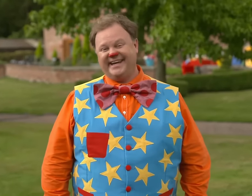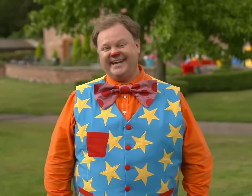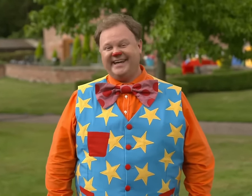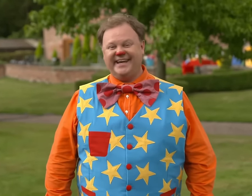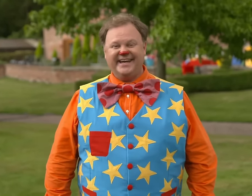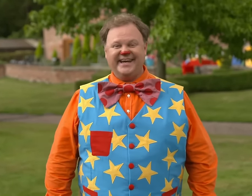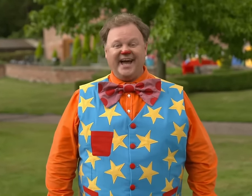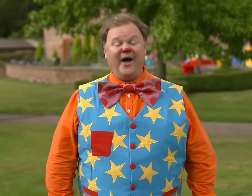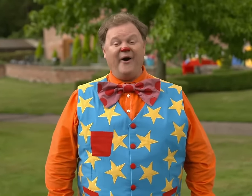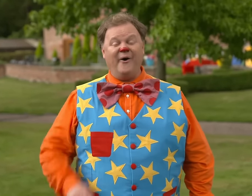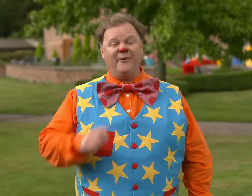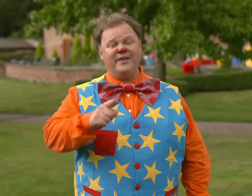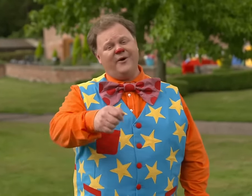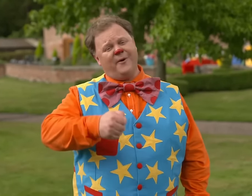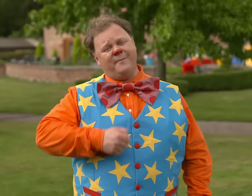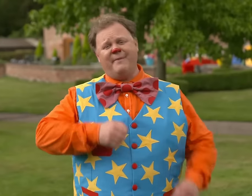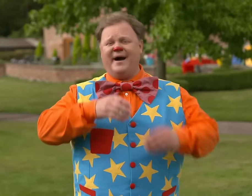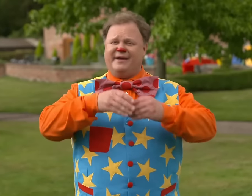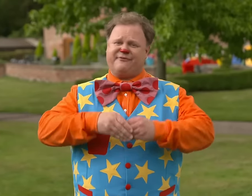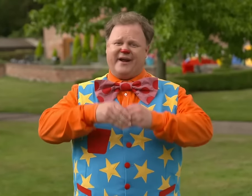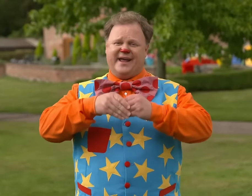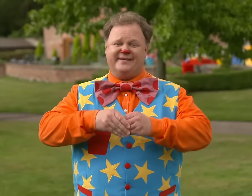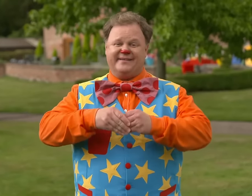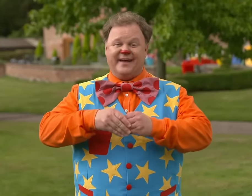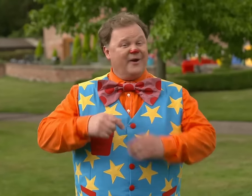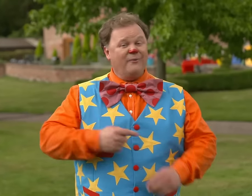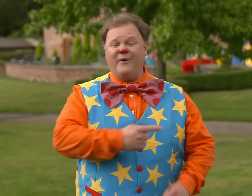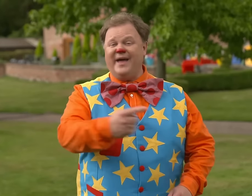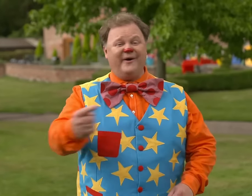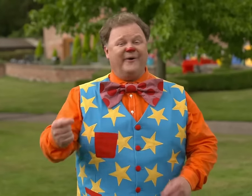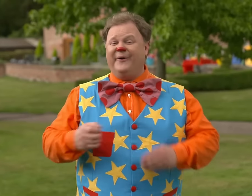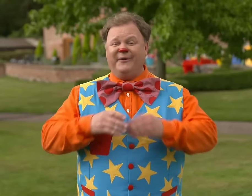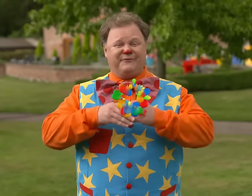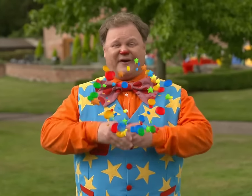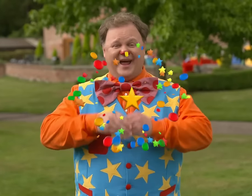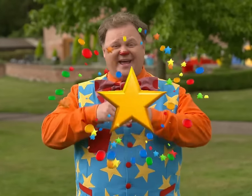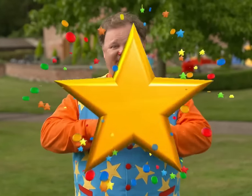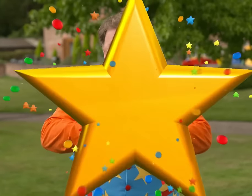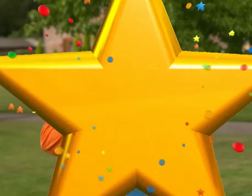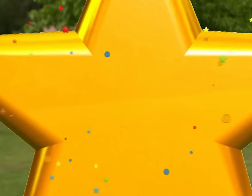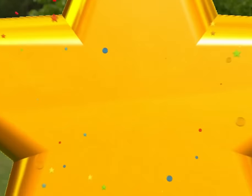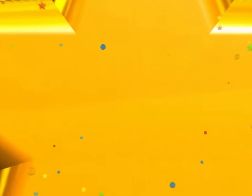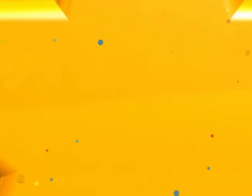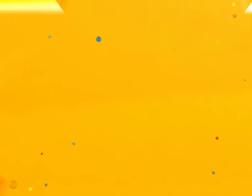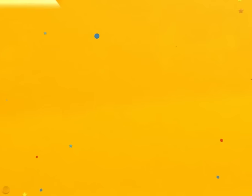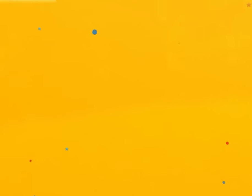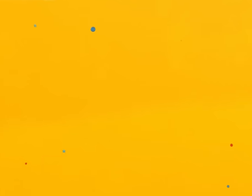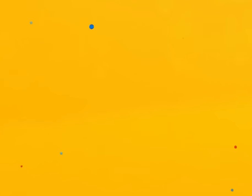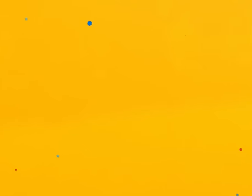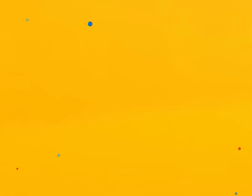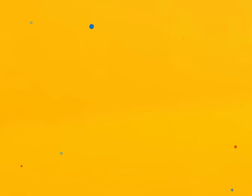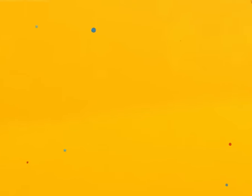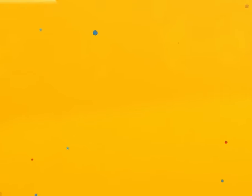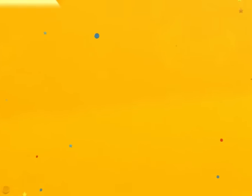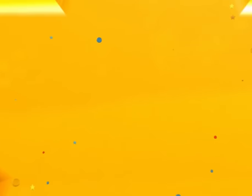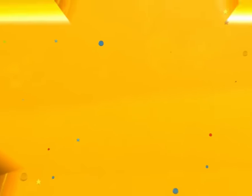our friend. Oh, and you're my friend. We're all friends. Woohoo!